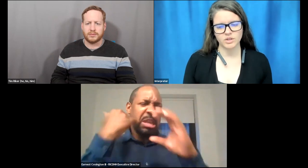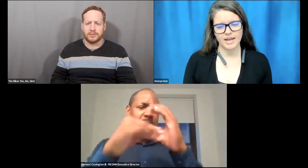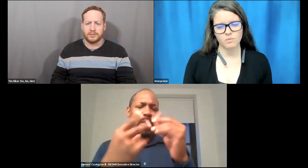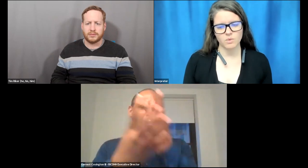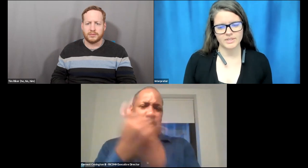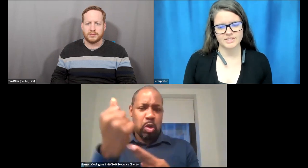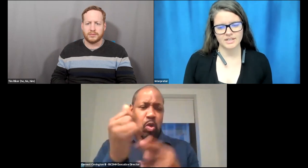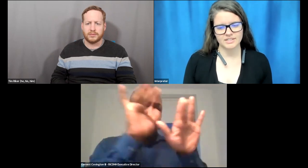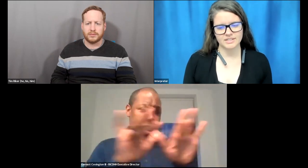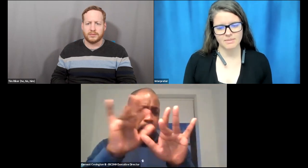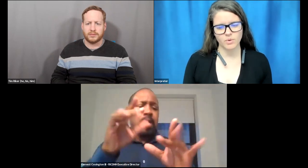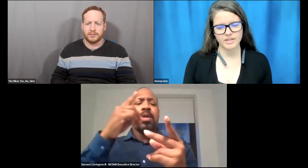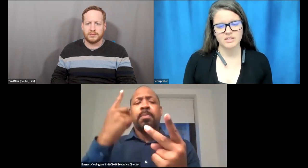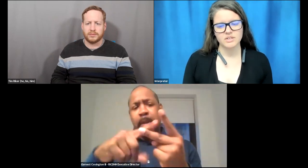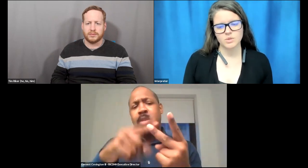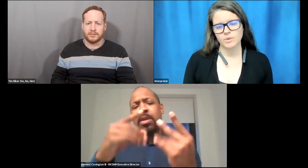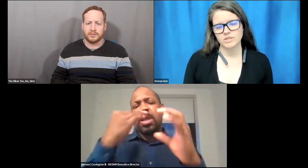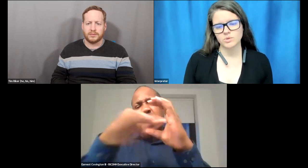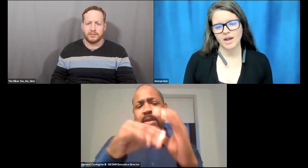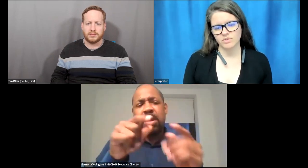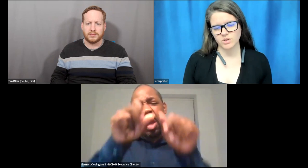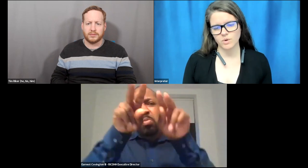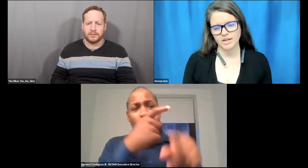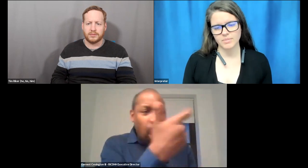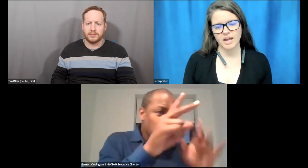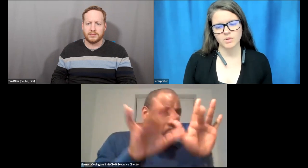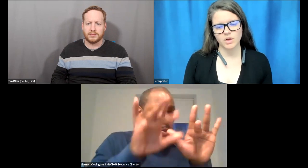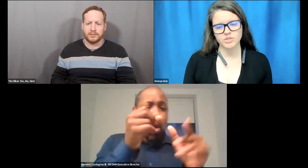at what we discussed at that point. So we do have the recording, but I will also